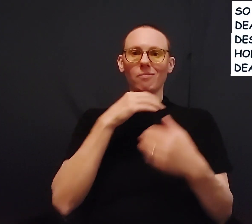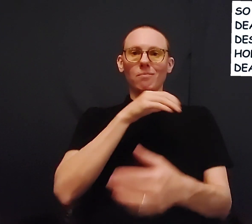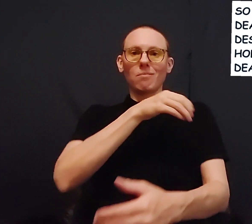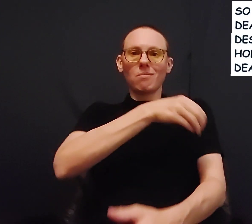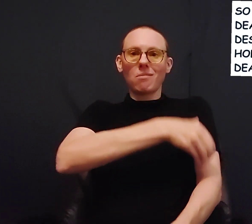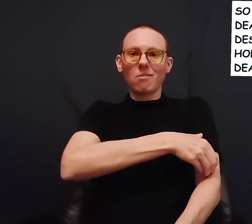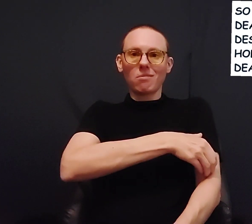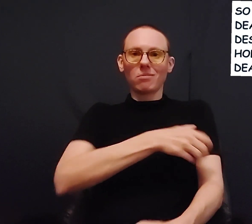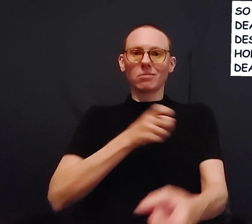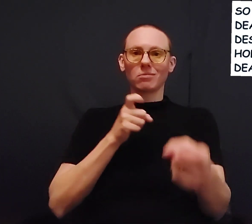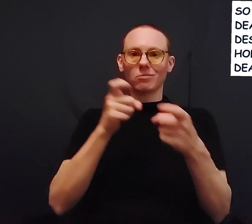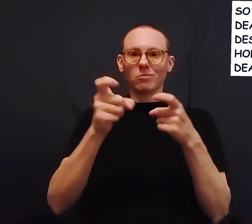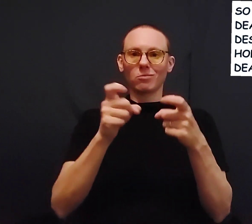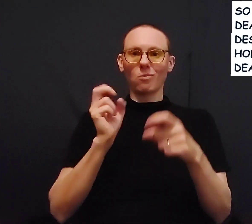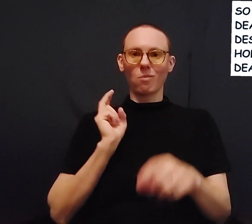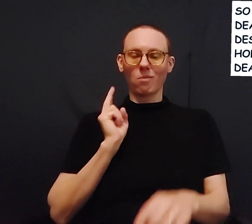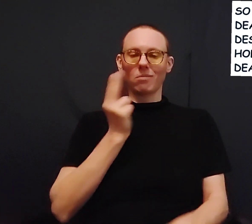is the devil.